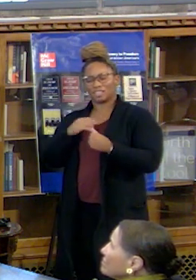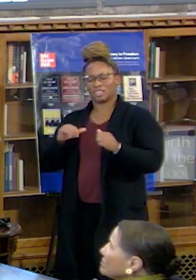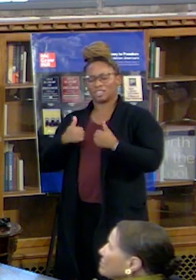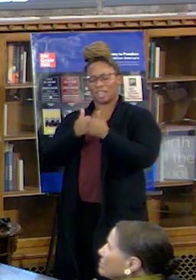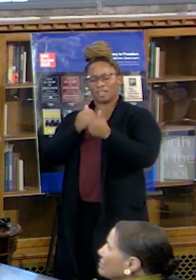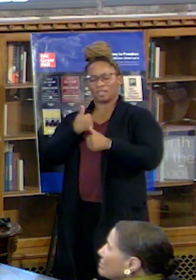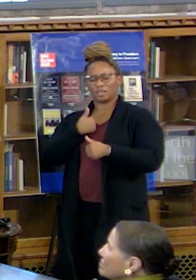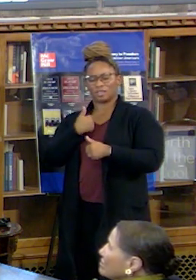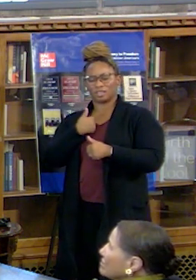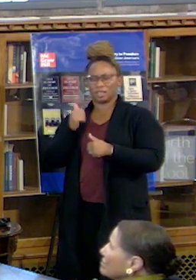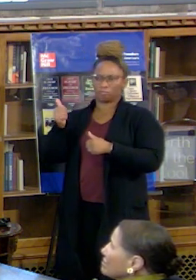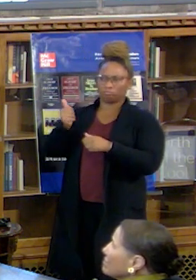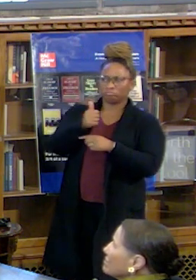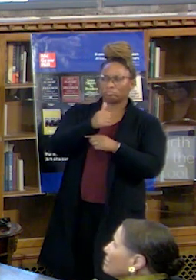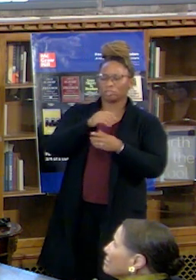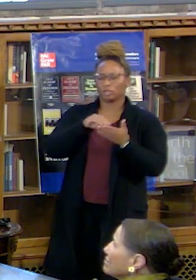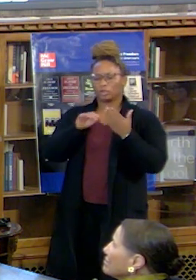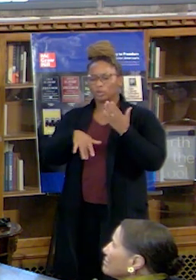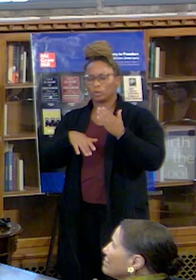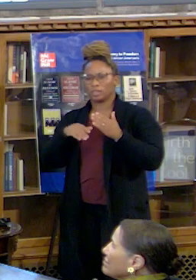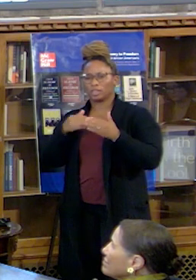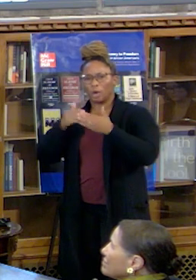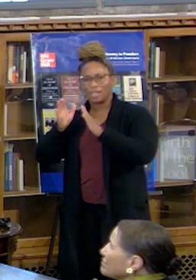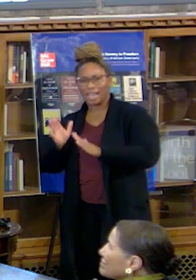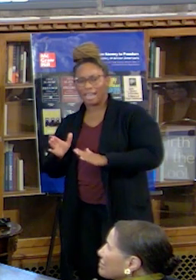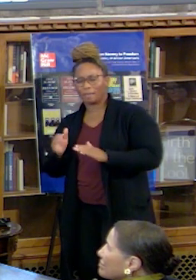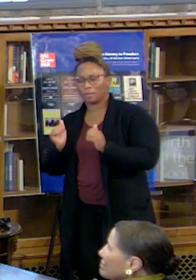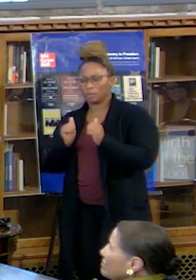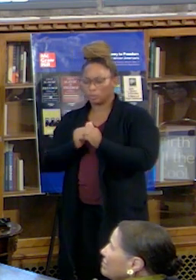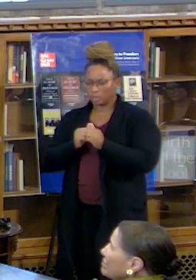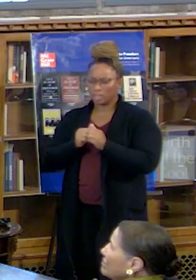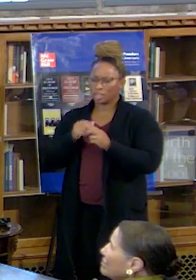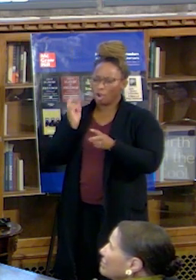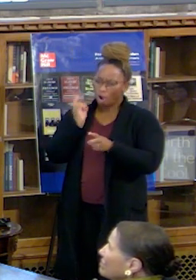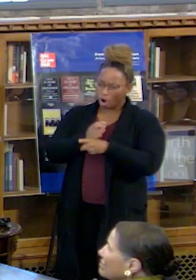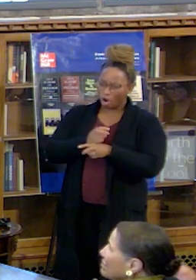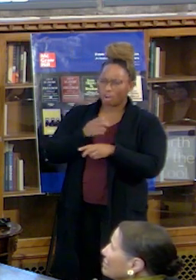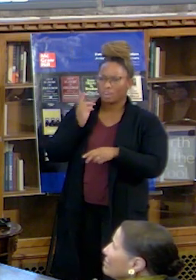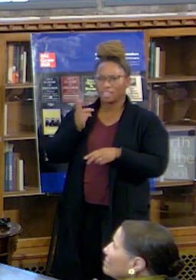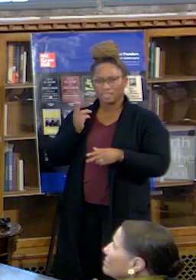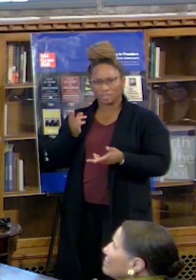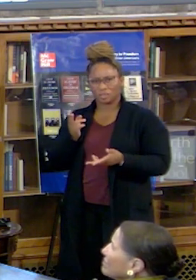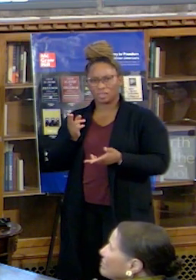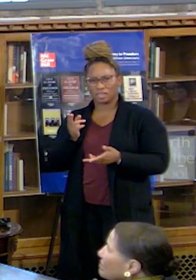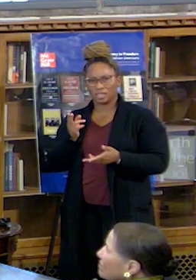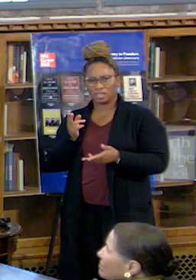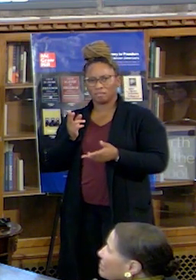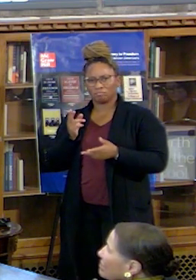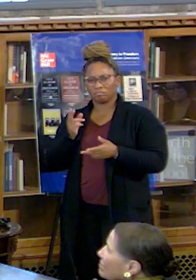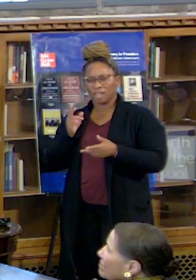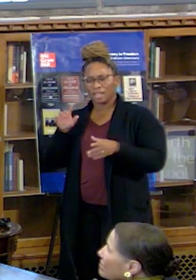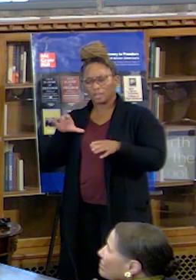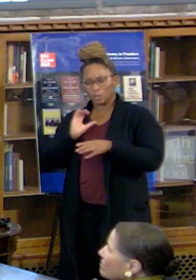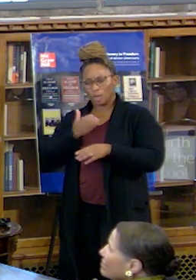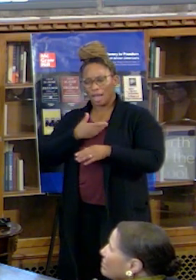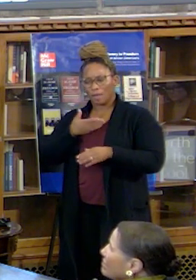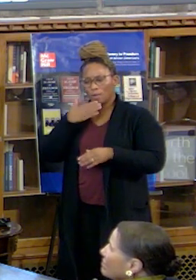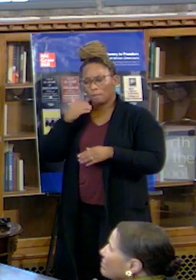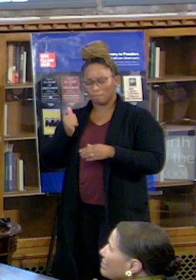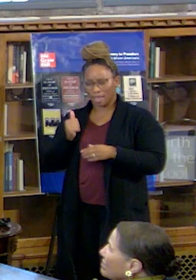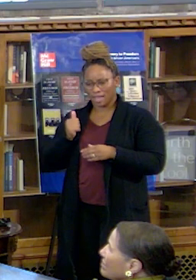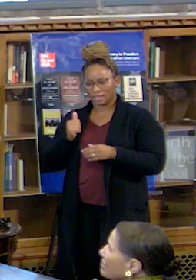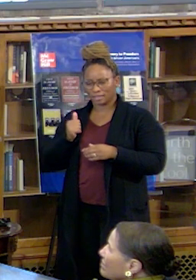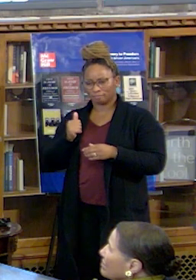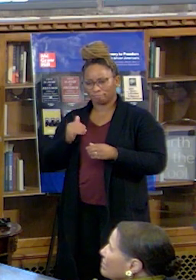students each other our neighbors with vital hard histories and to do our best to rise to